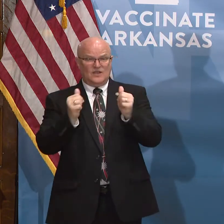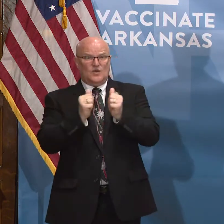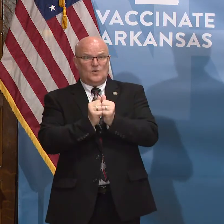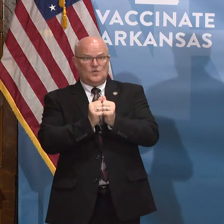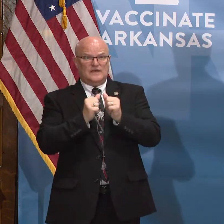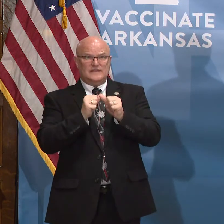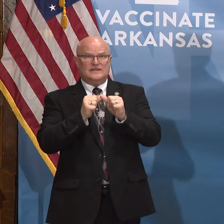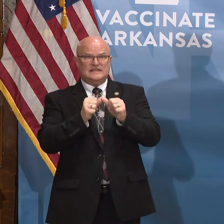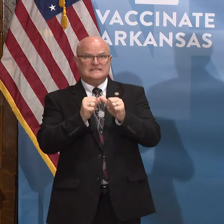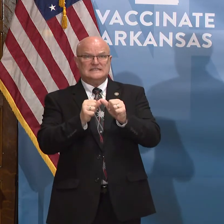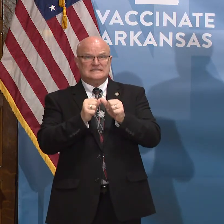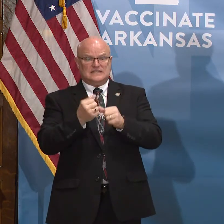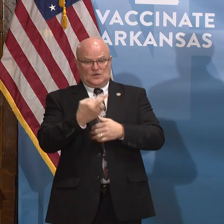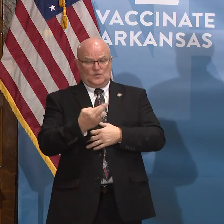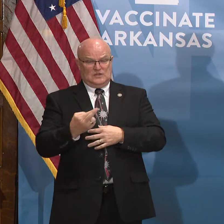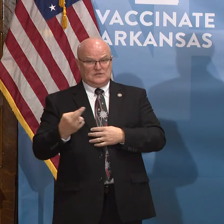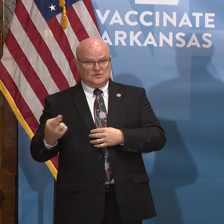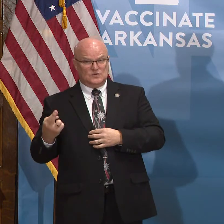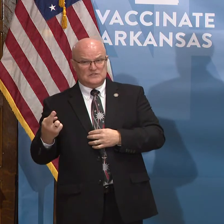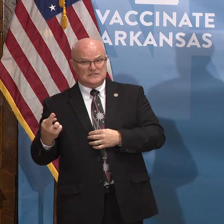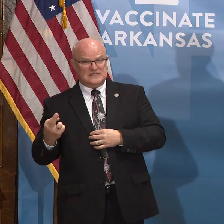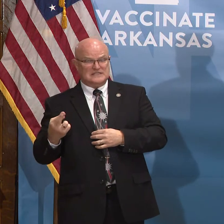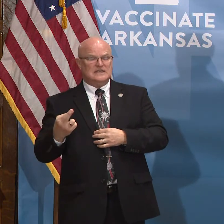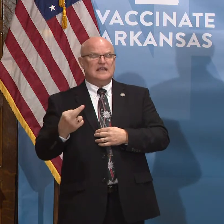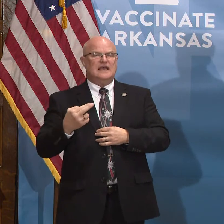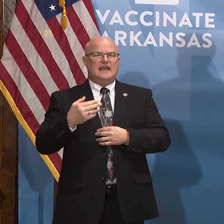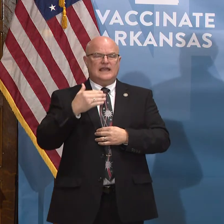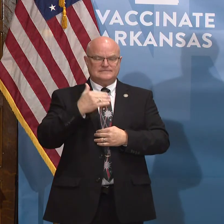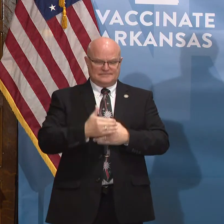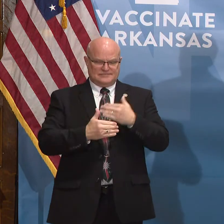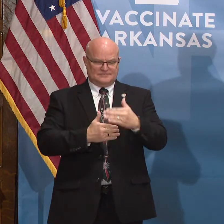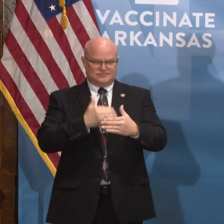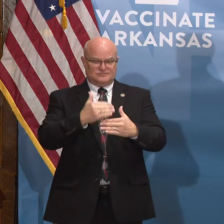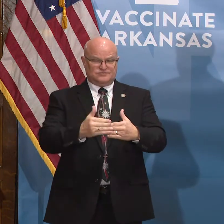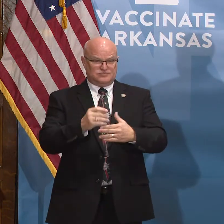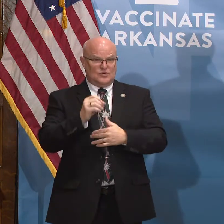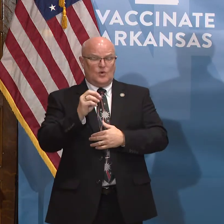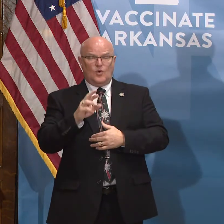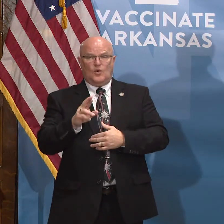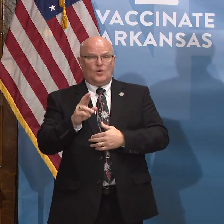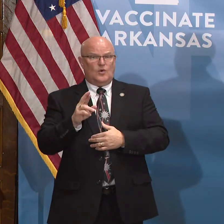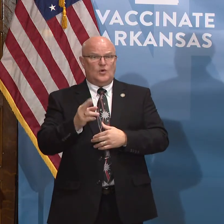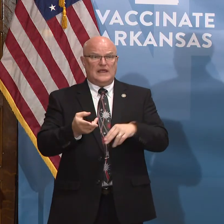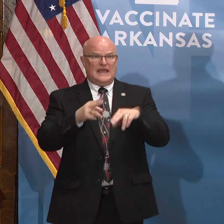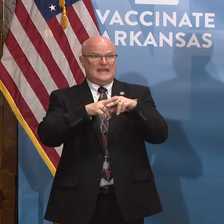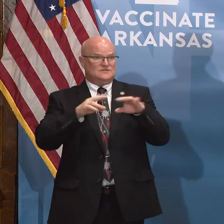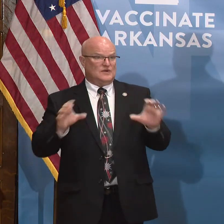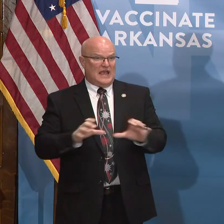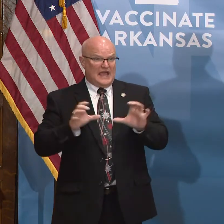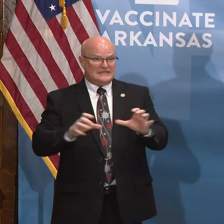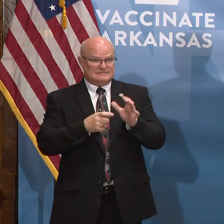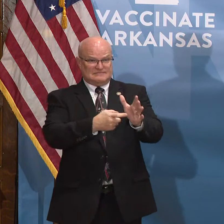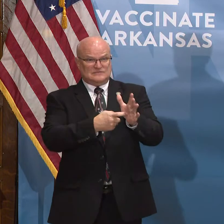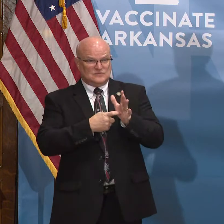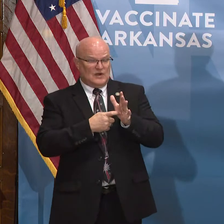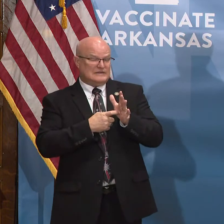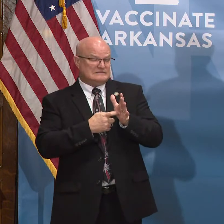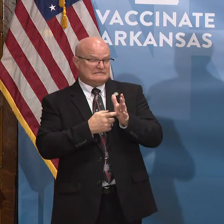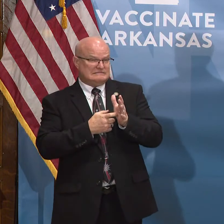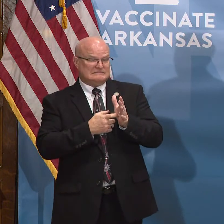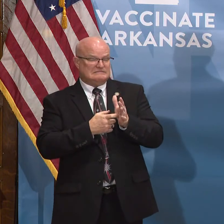our existing resources and protocols, or whether any extra action needs to be taken,